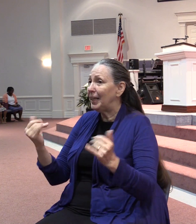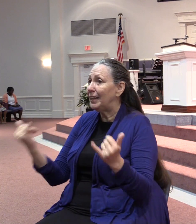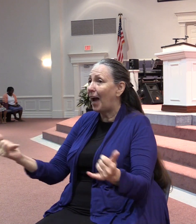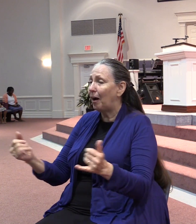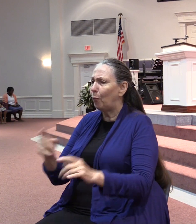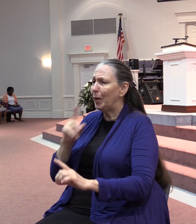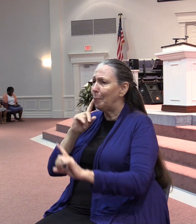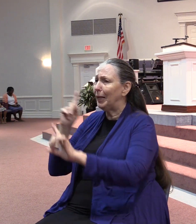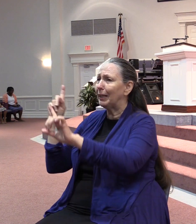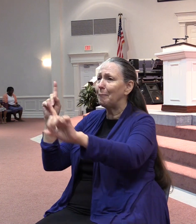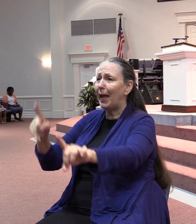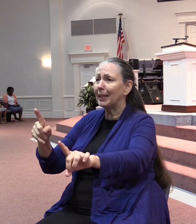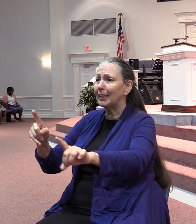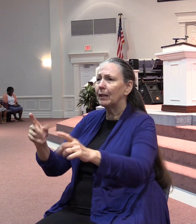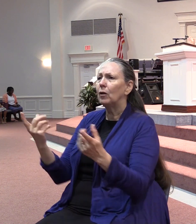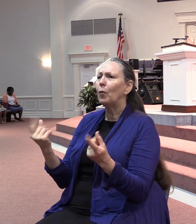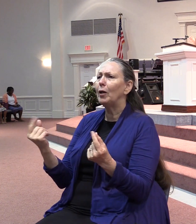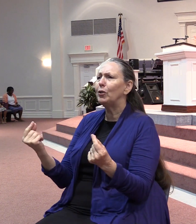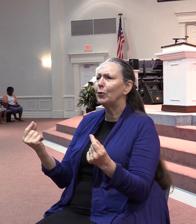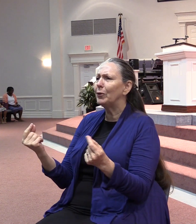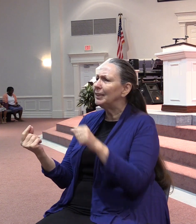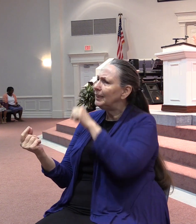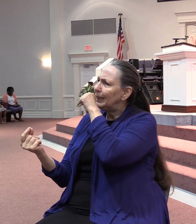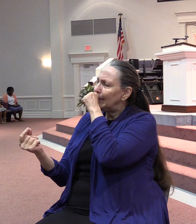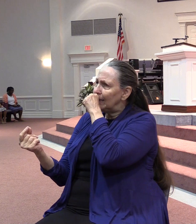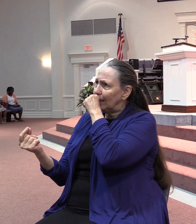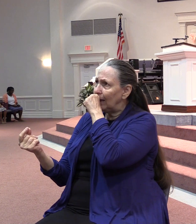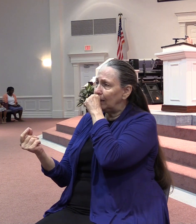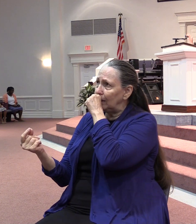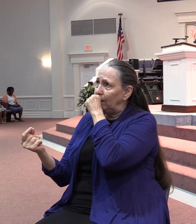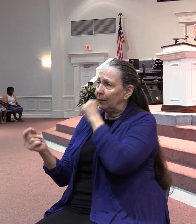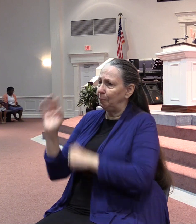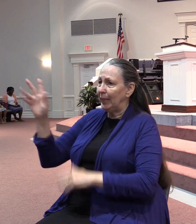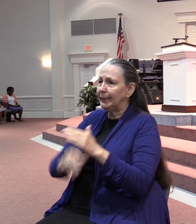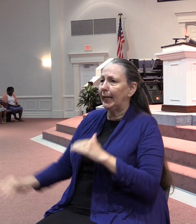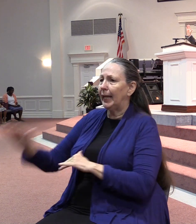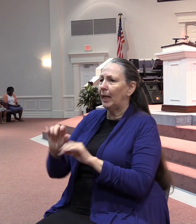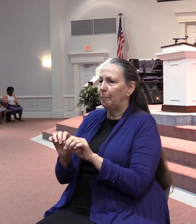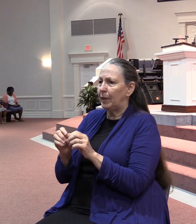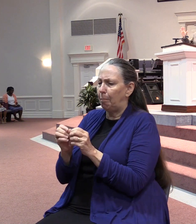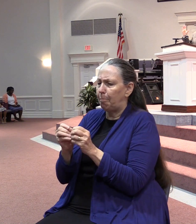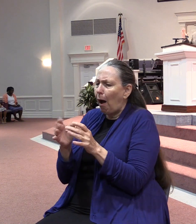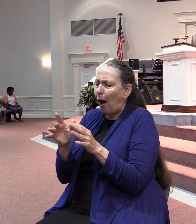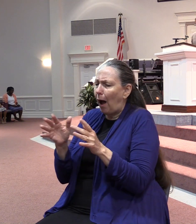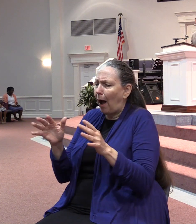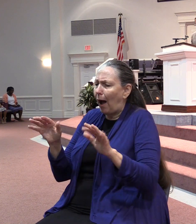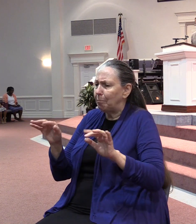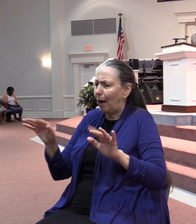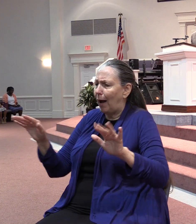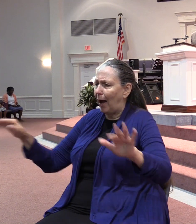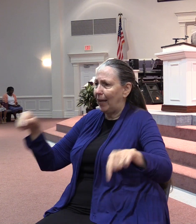a commission to advance the kingdom of God in this